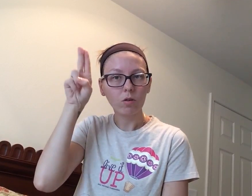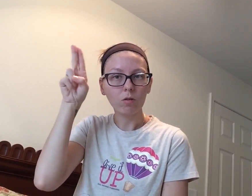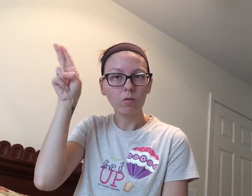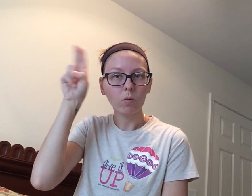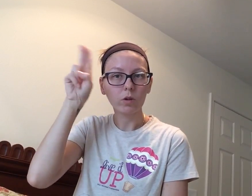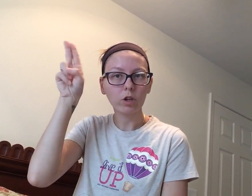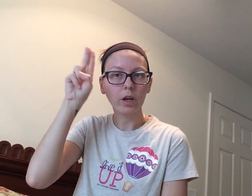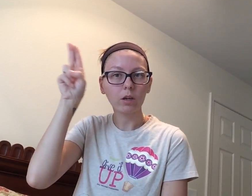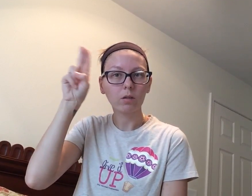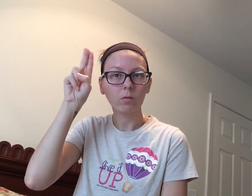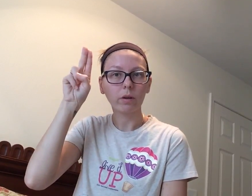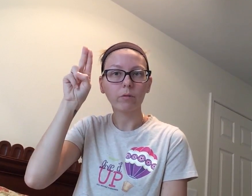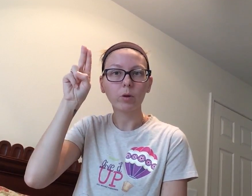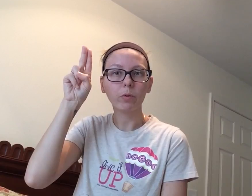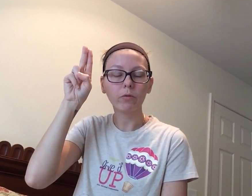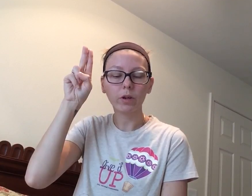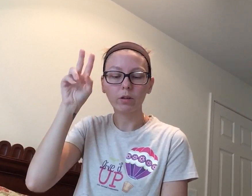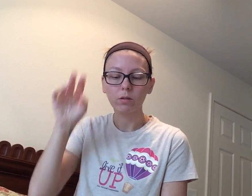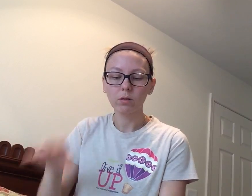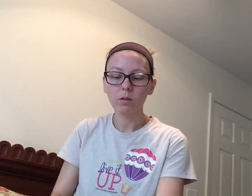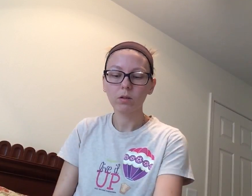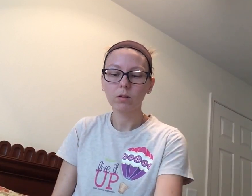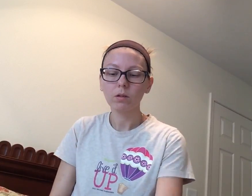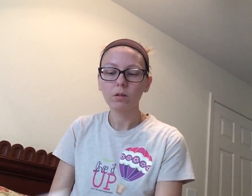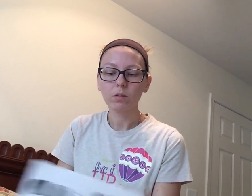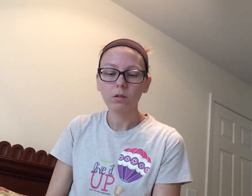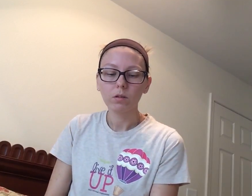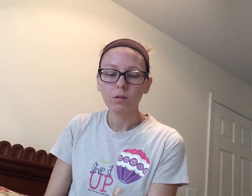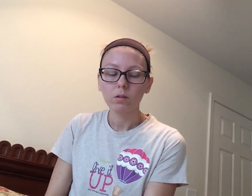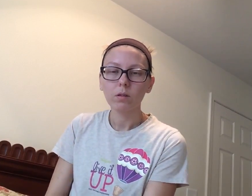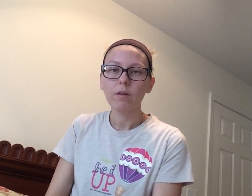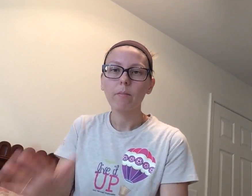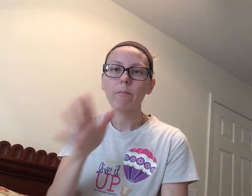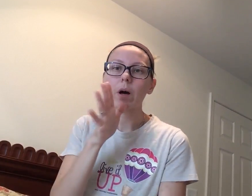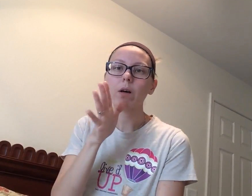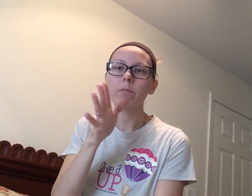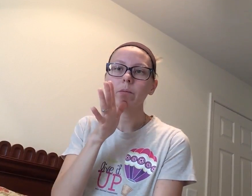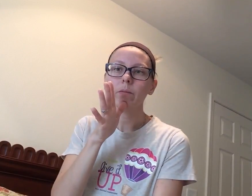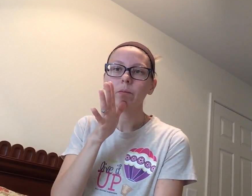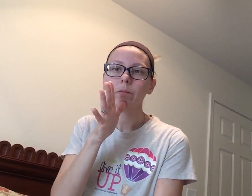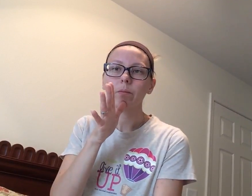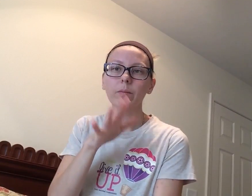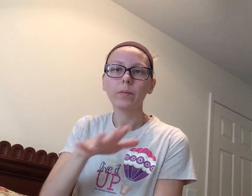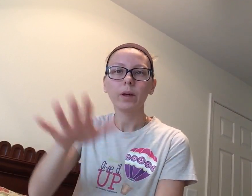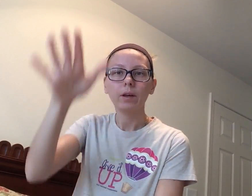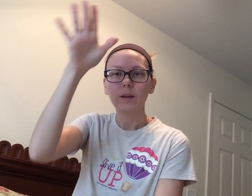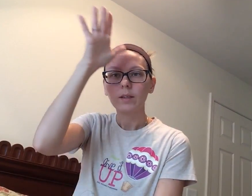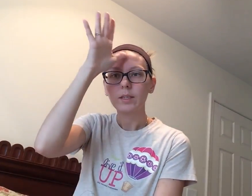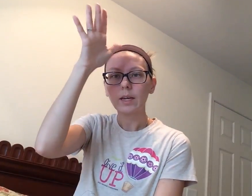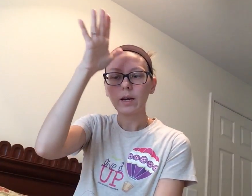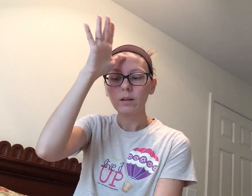circle or shake, whatever you prefer. Mom, Dad,